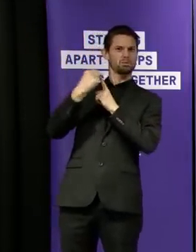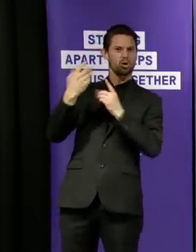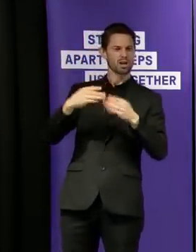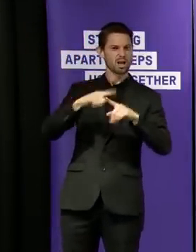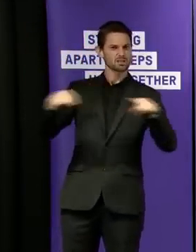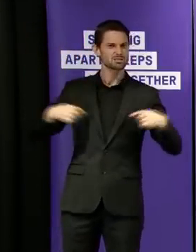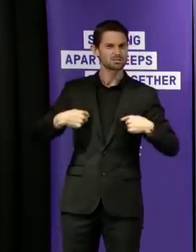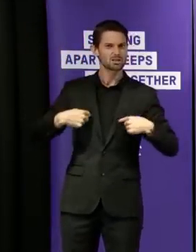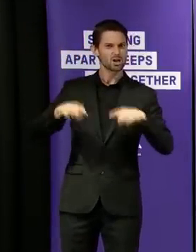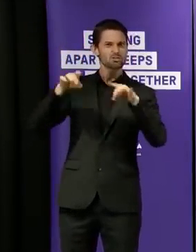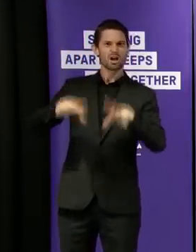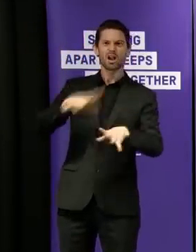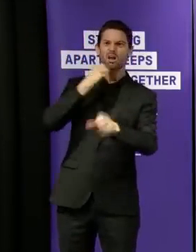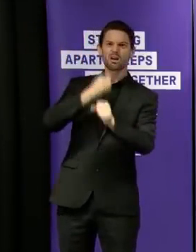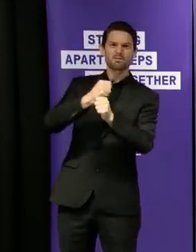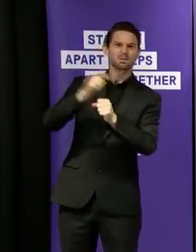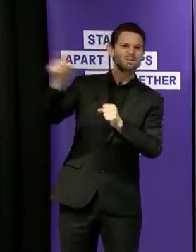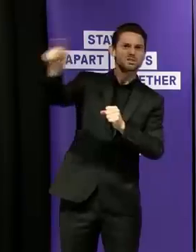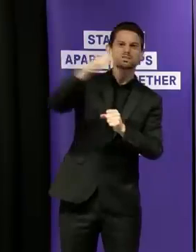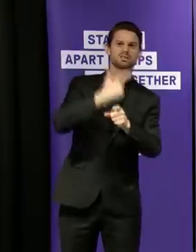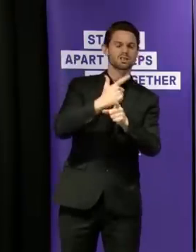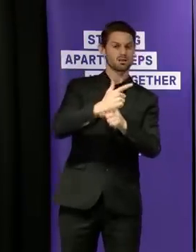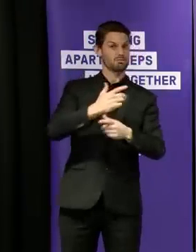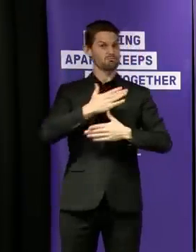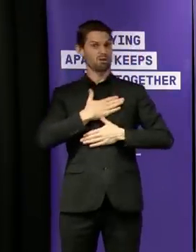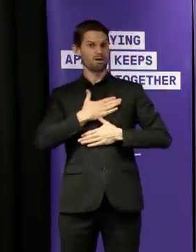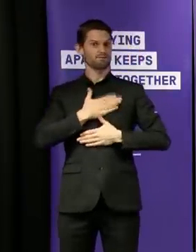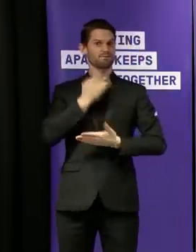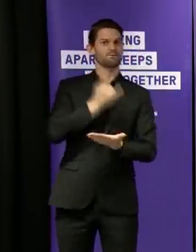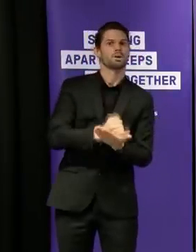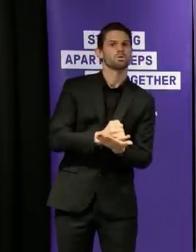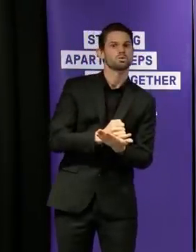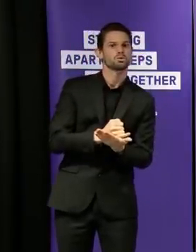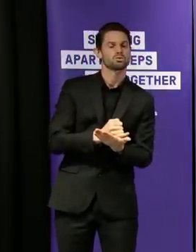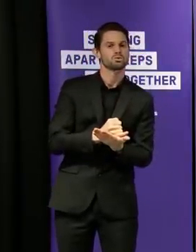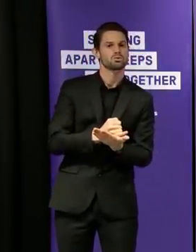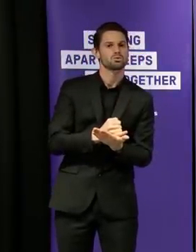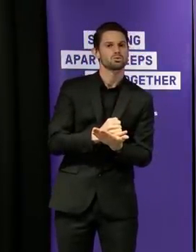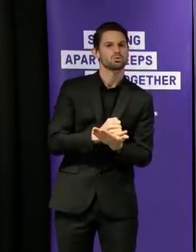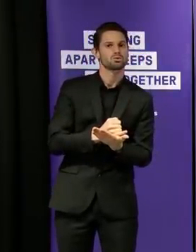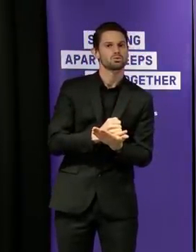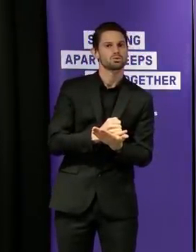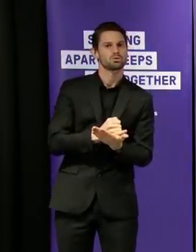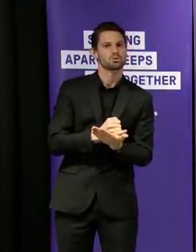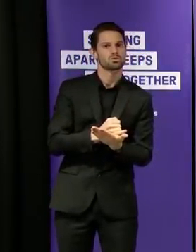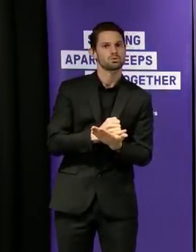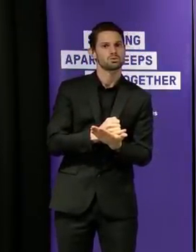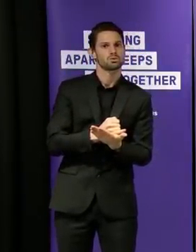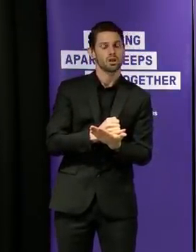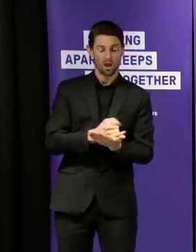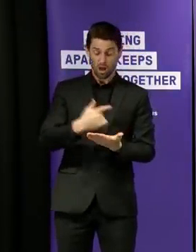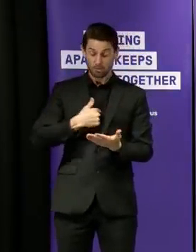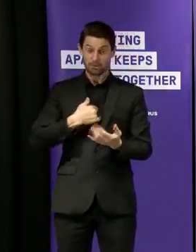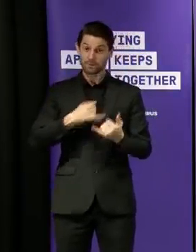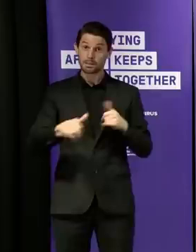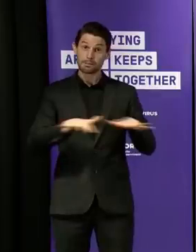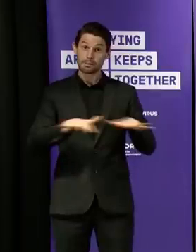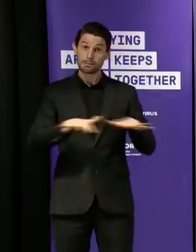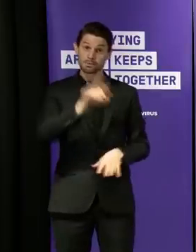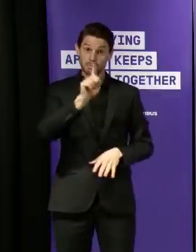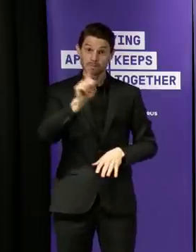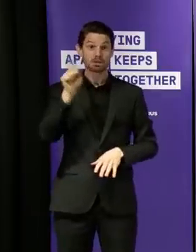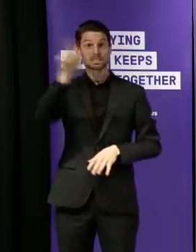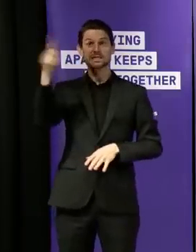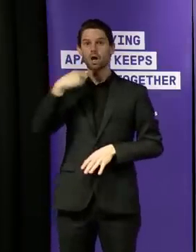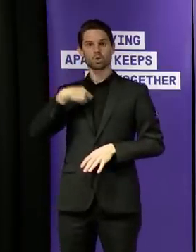federal ministers out there saying somehow it's my fault that people... Well, I've got a bit on at the moment, right? But apparently I should add to